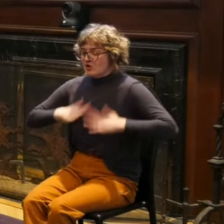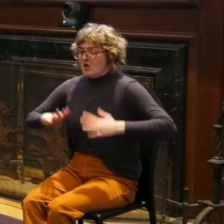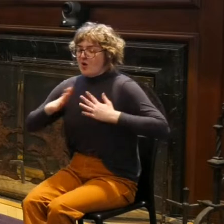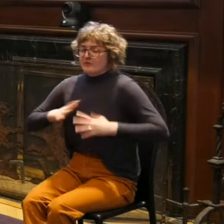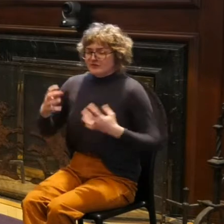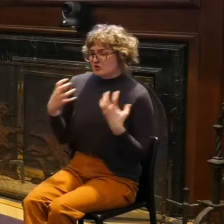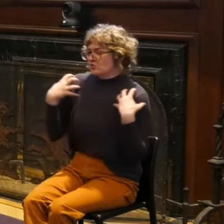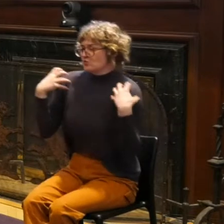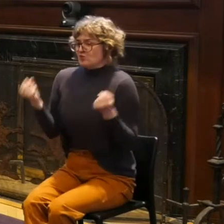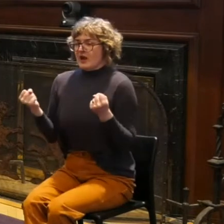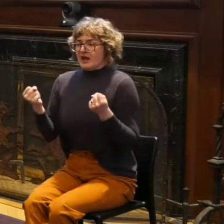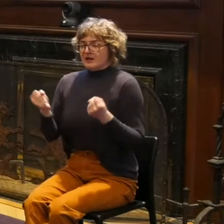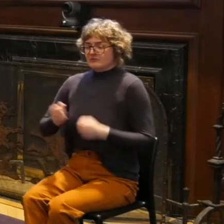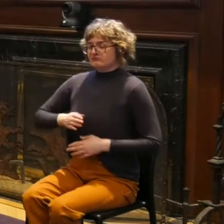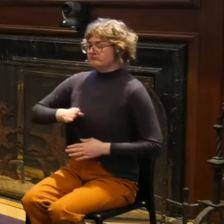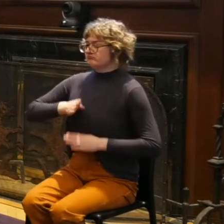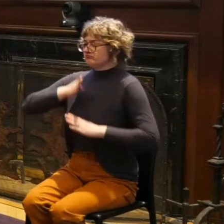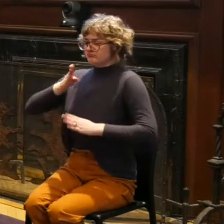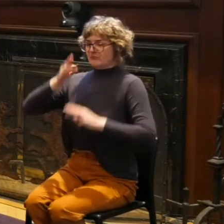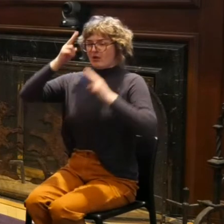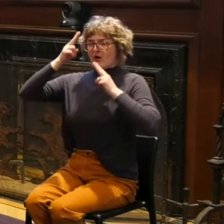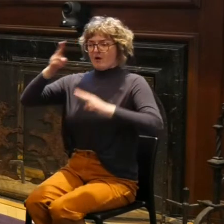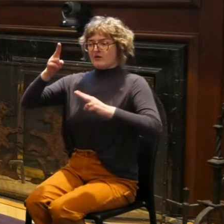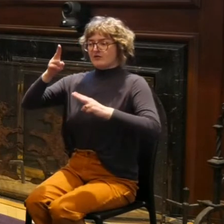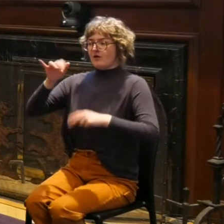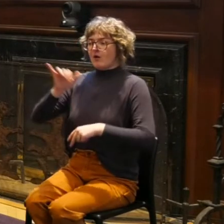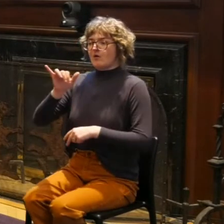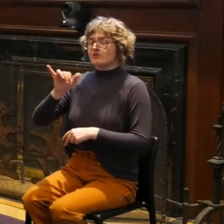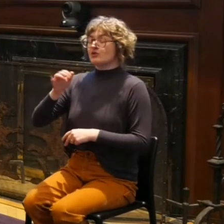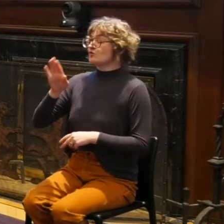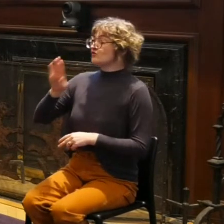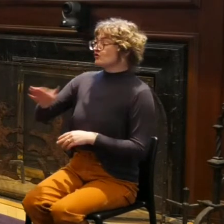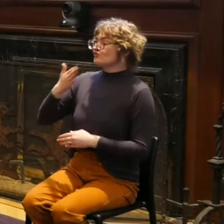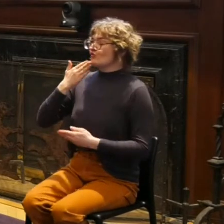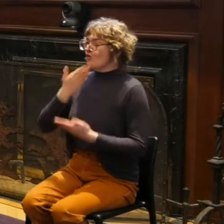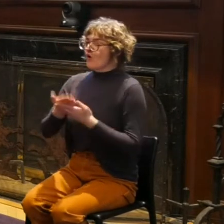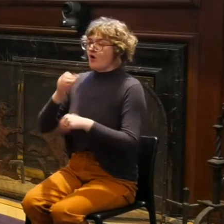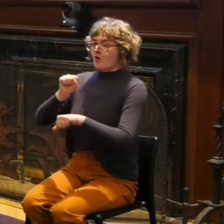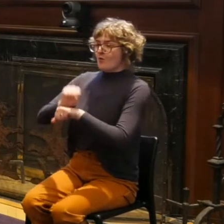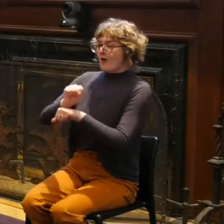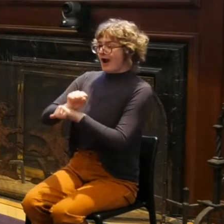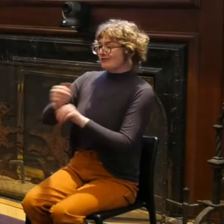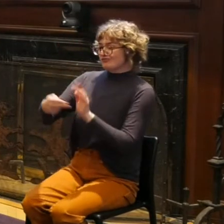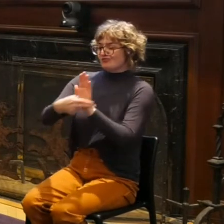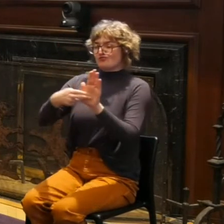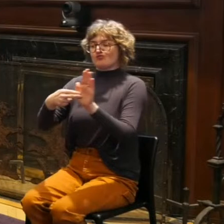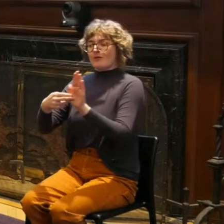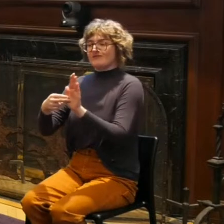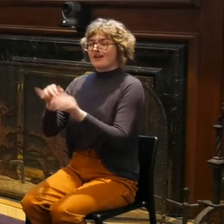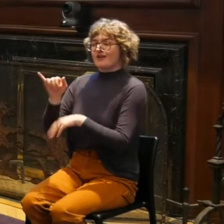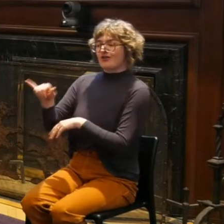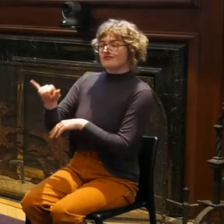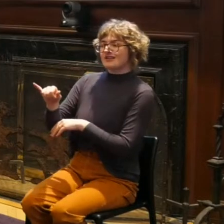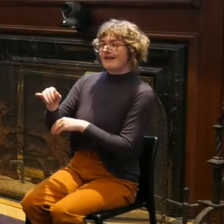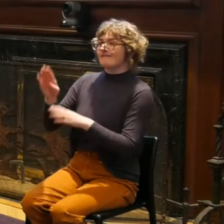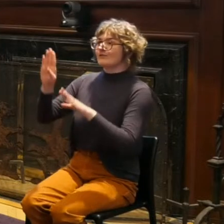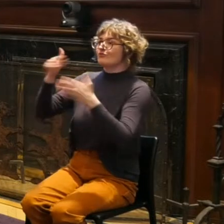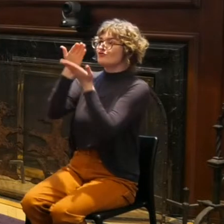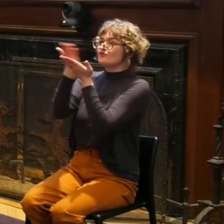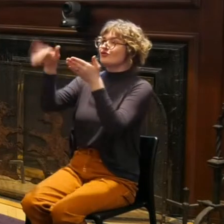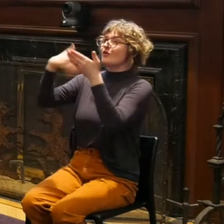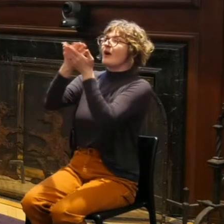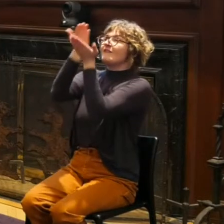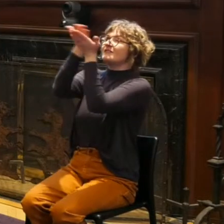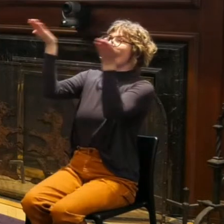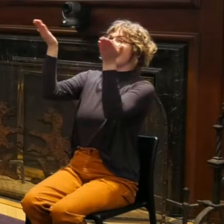strength, dignity, and honor too, whose good works will speak for her in the gates. She is a